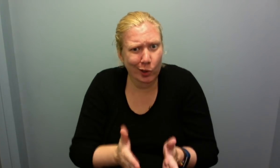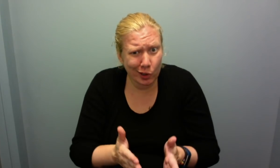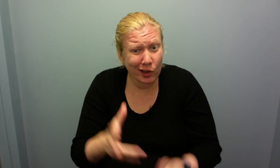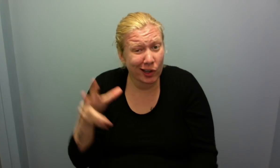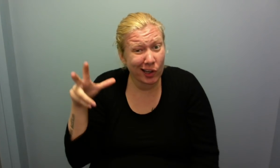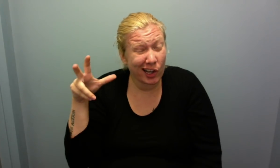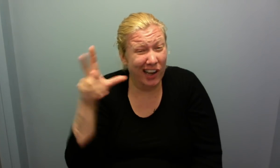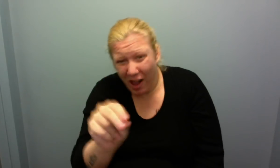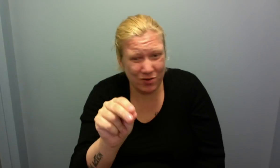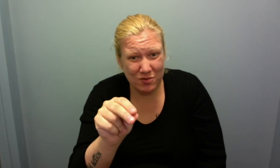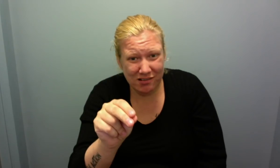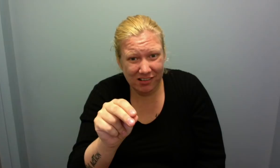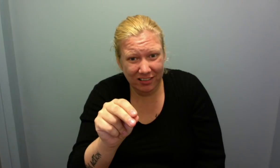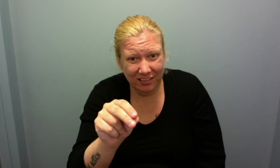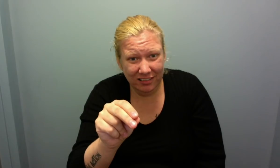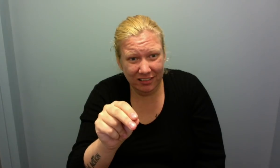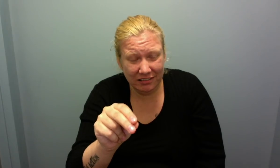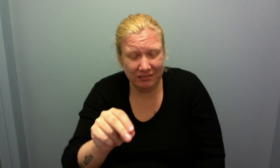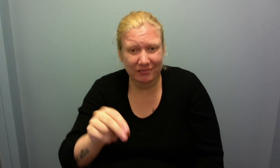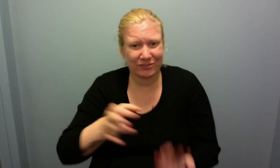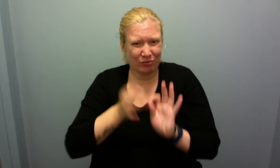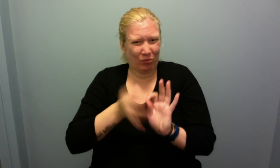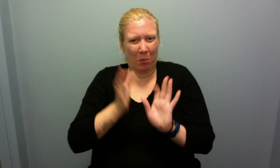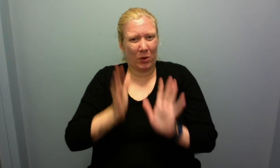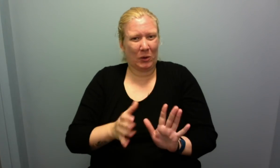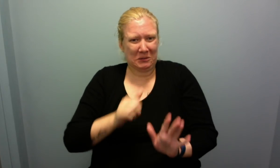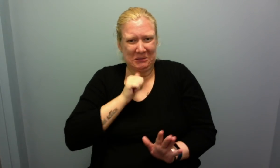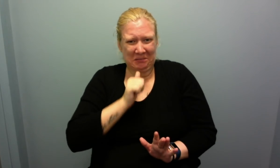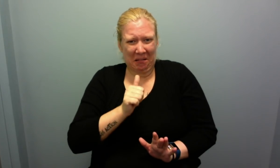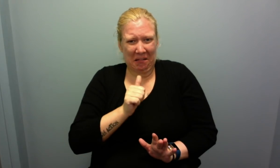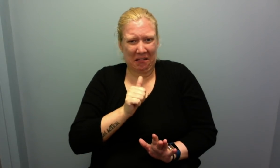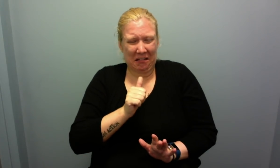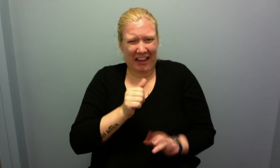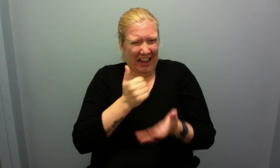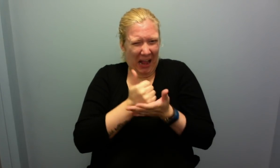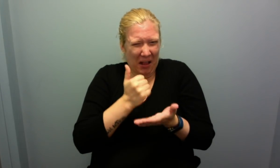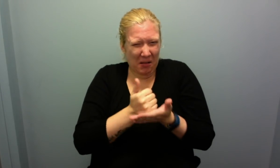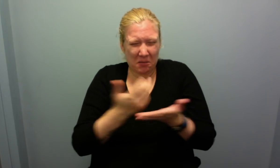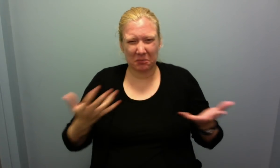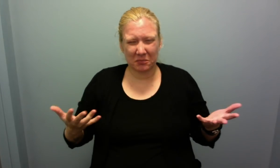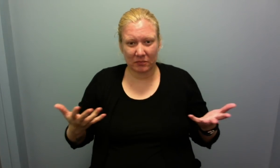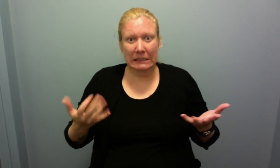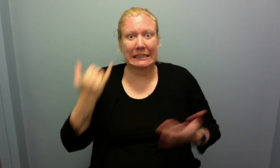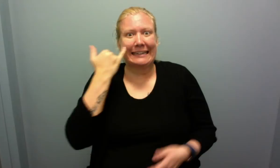not helpers. Absolutely not. Interpreters don't help deaf